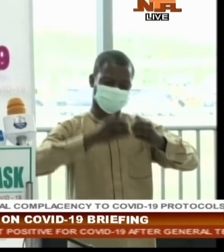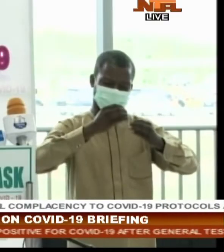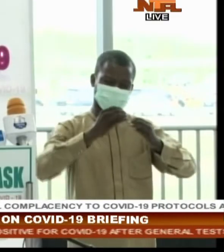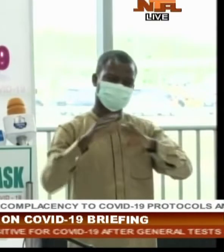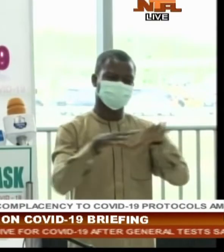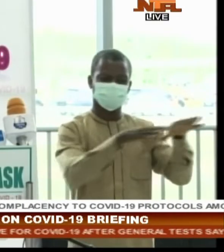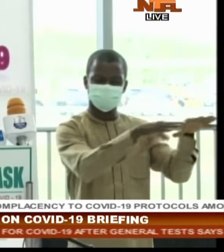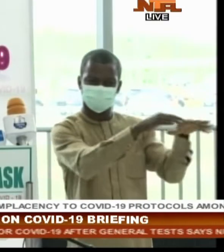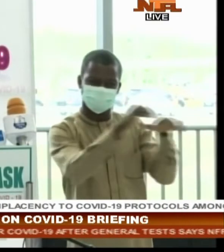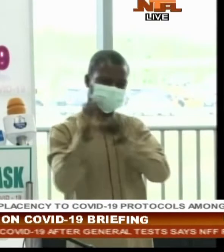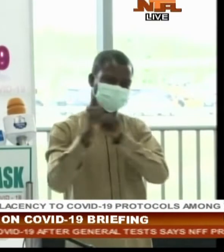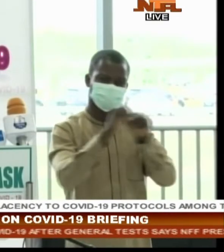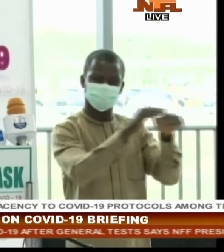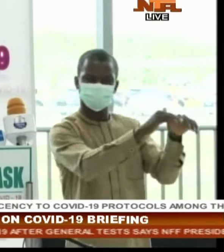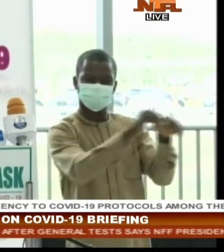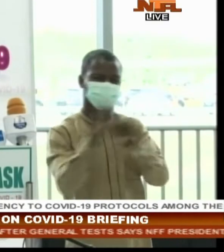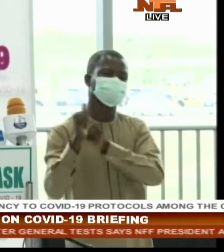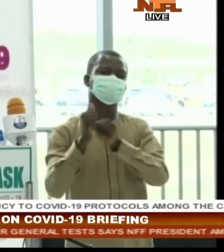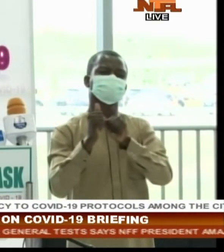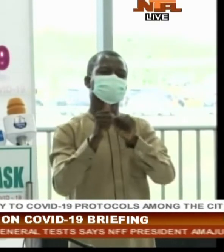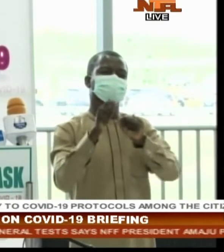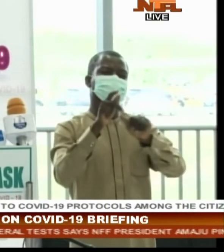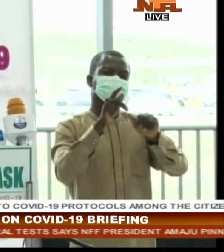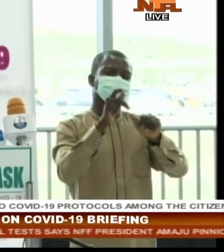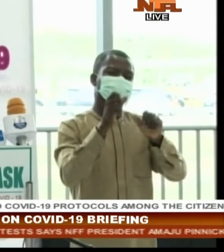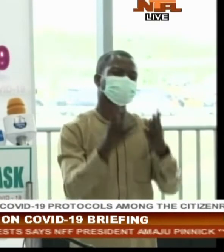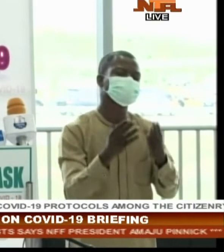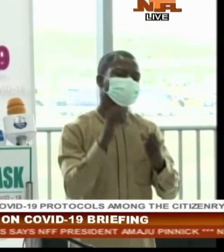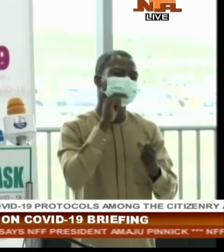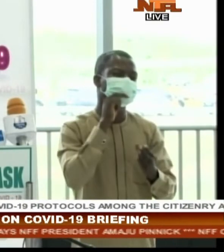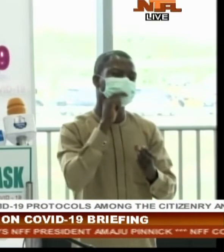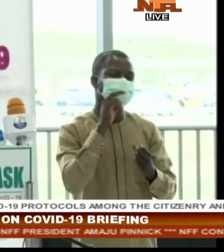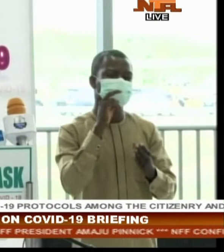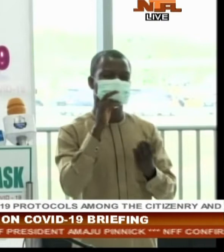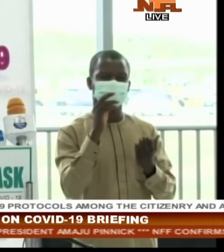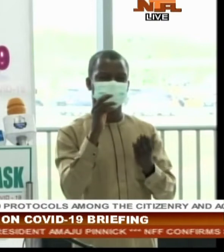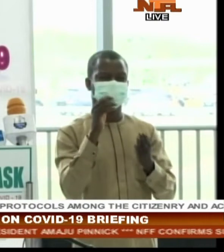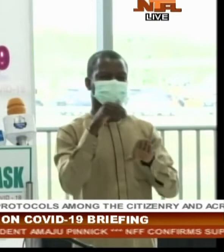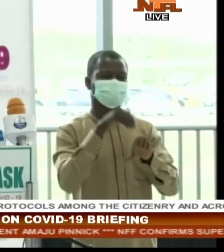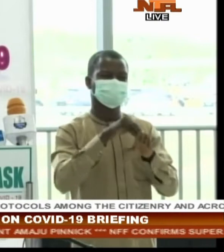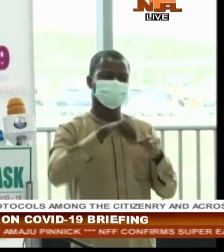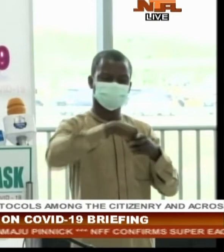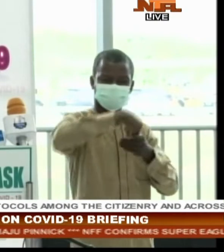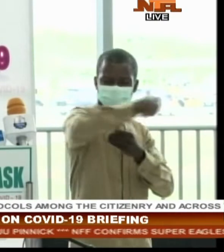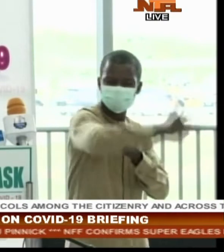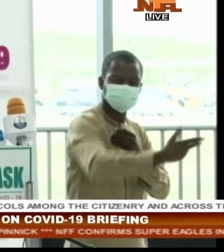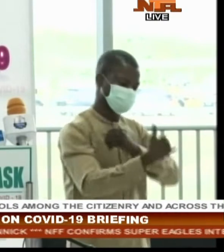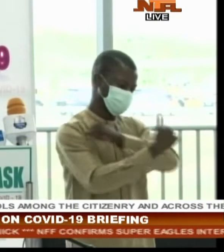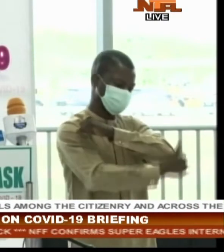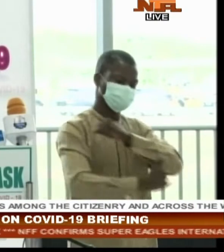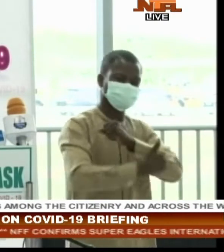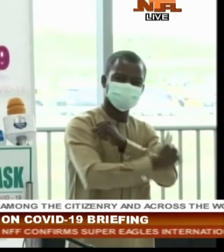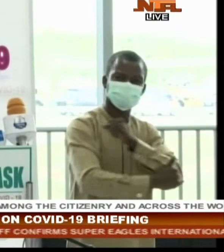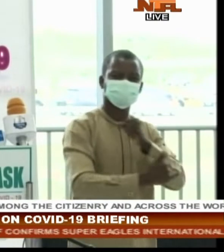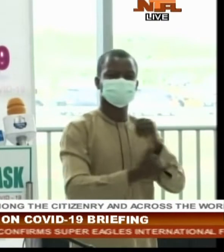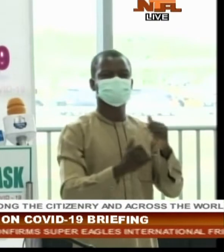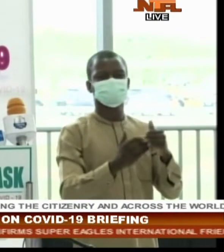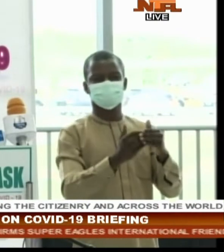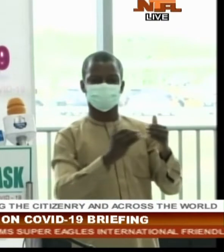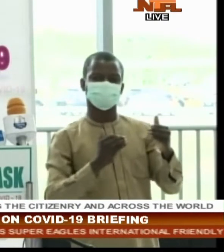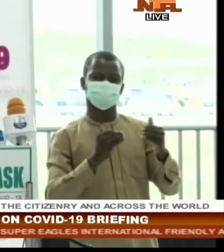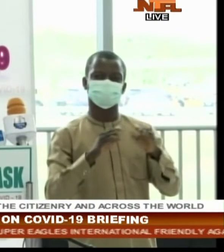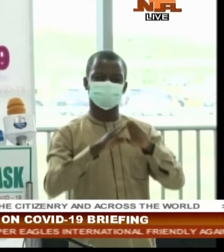evacuation of stranded Nigerians ahead of the resumption of